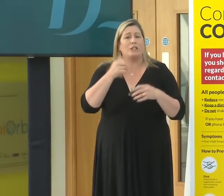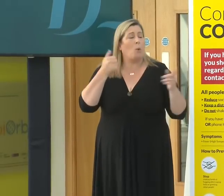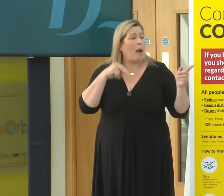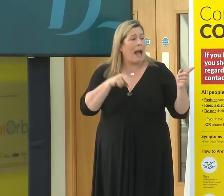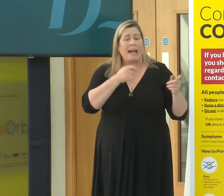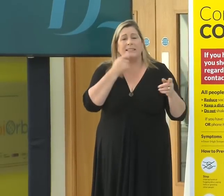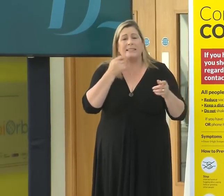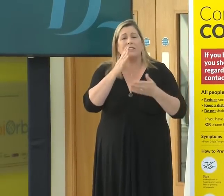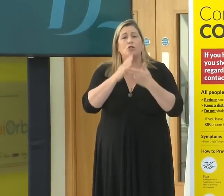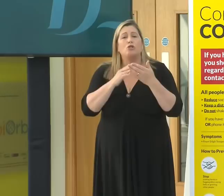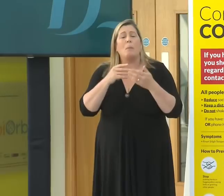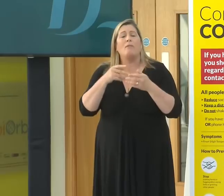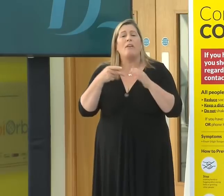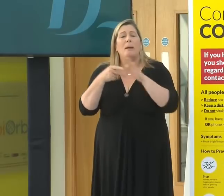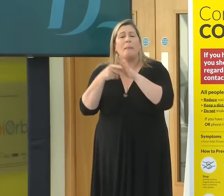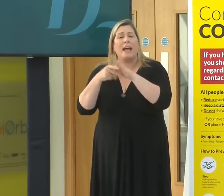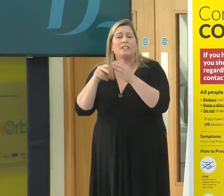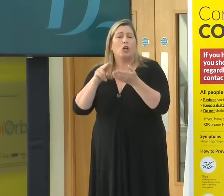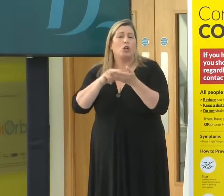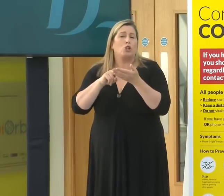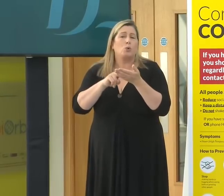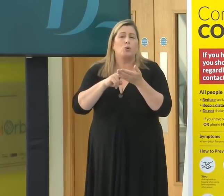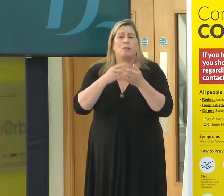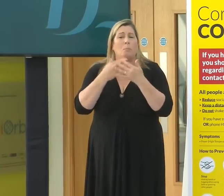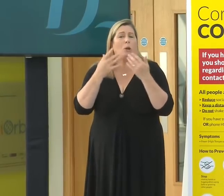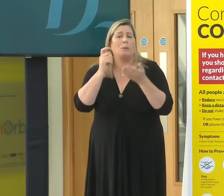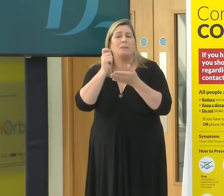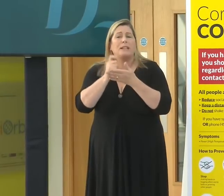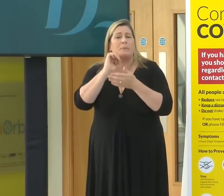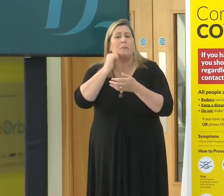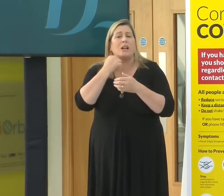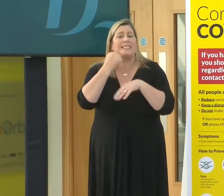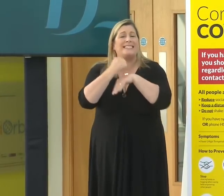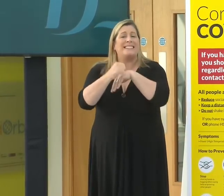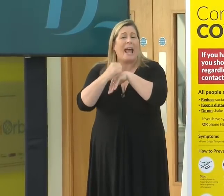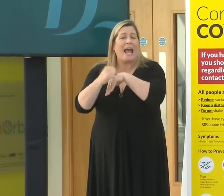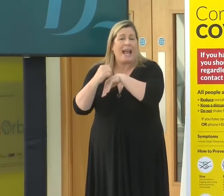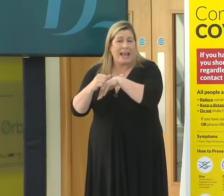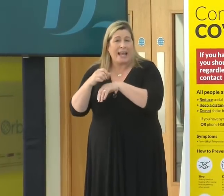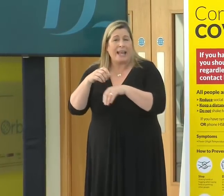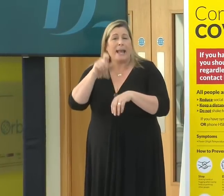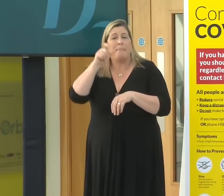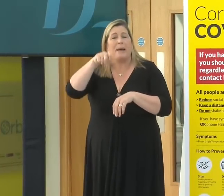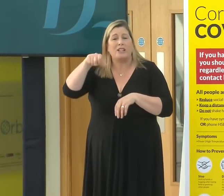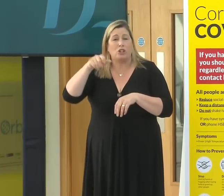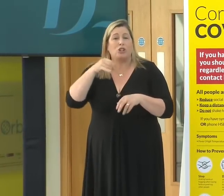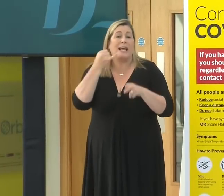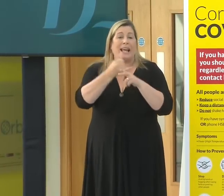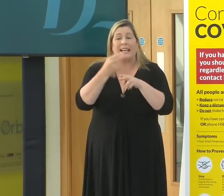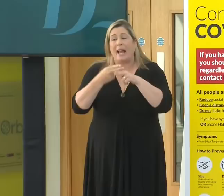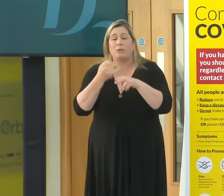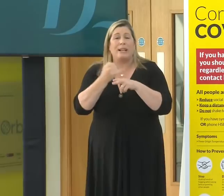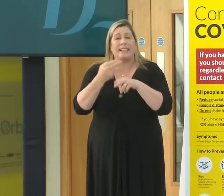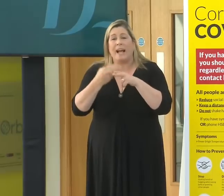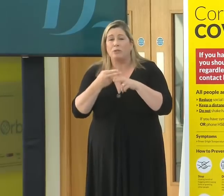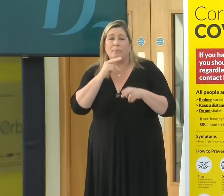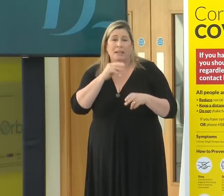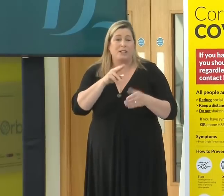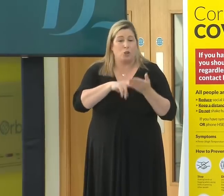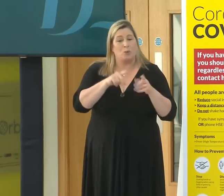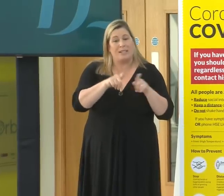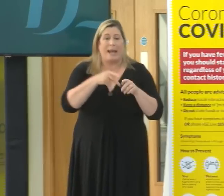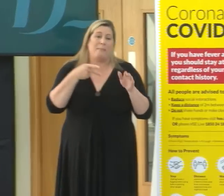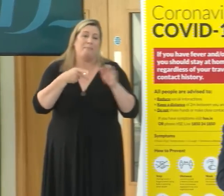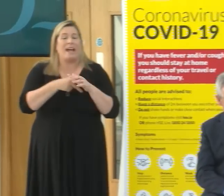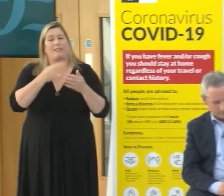beds are being used multiple times for day cases. So I'm just wondering if you can tell me how those rates are. Yeah,